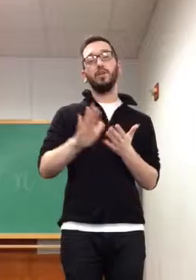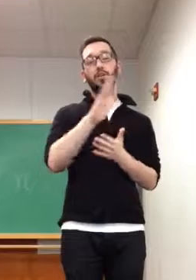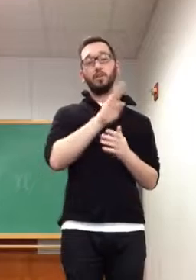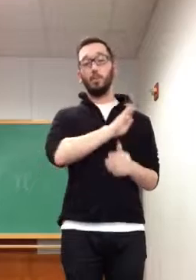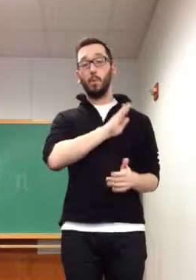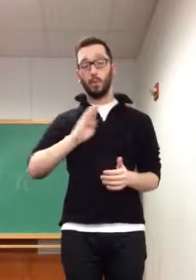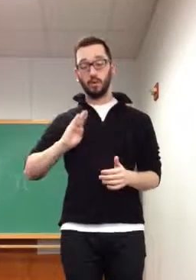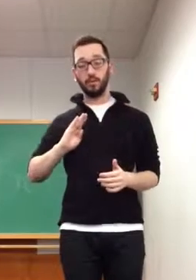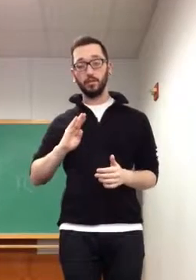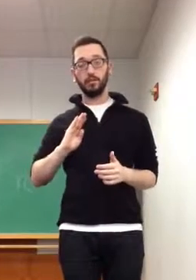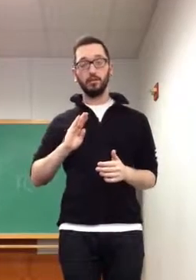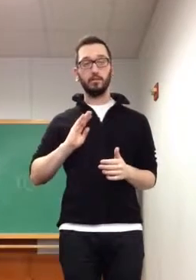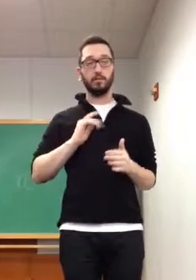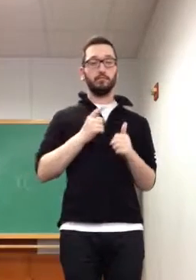brought together